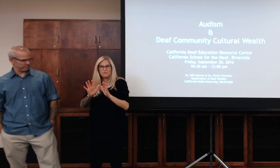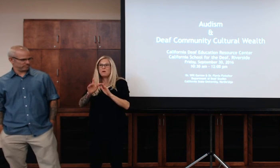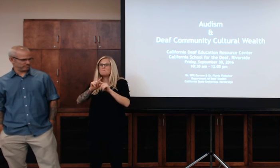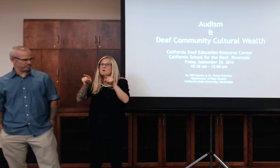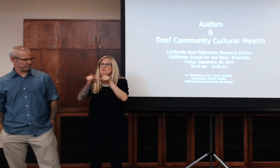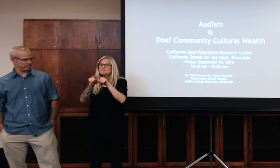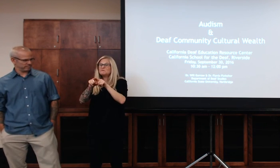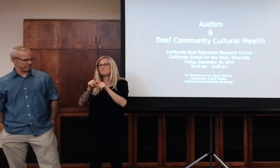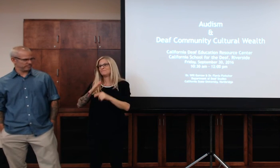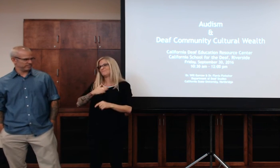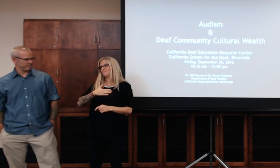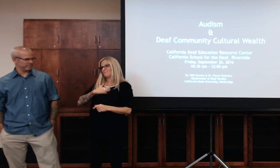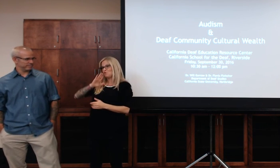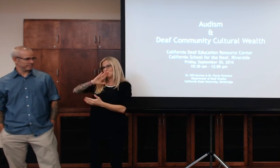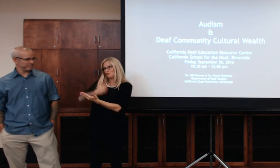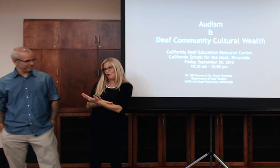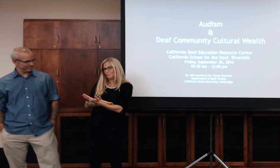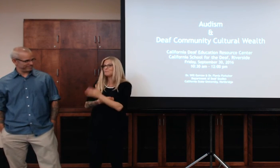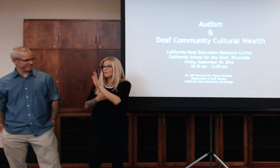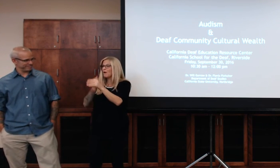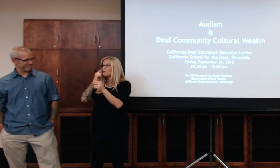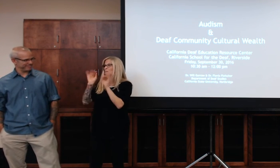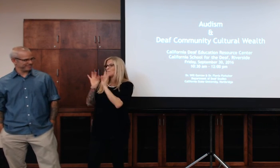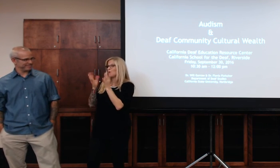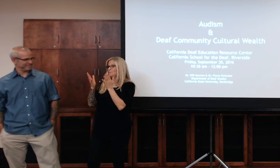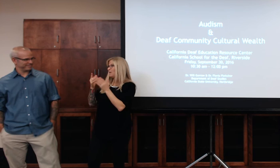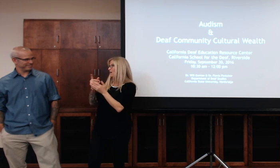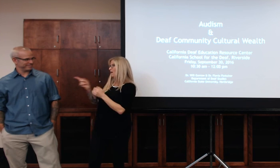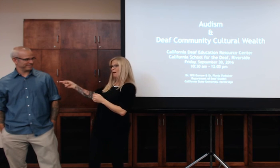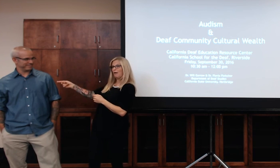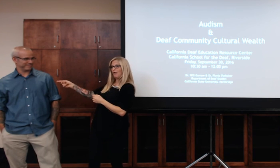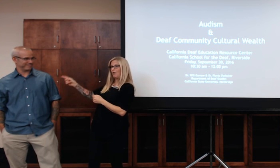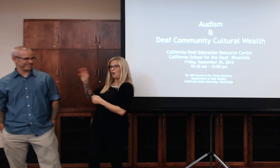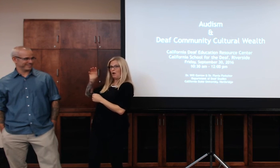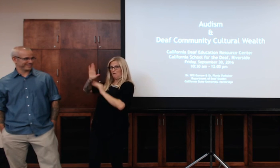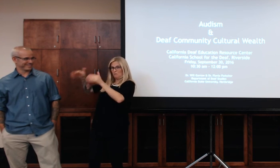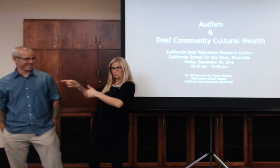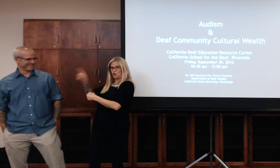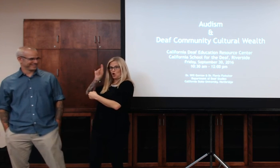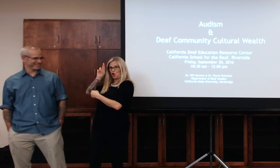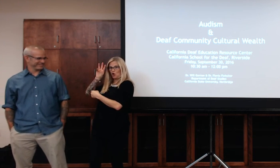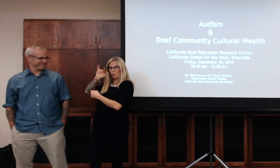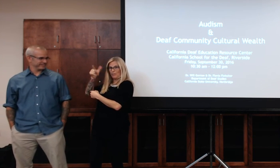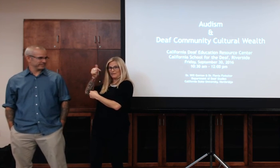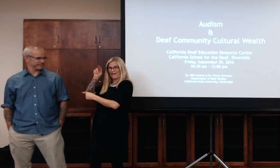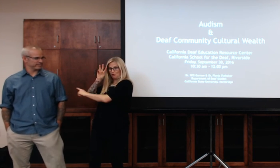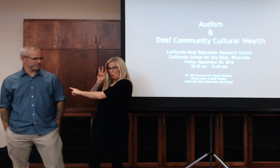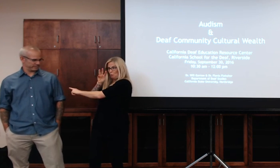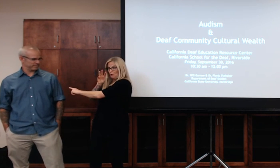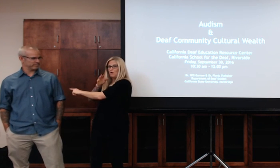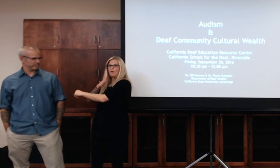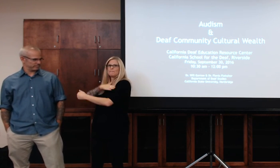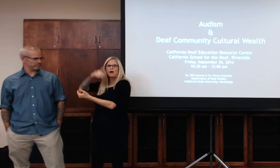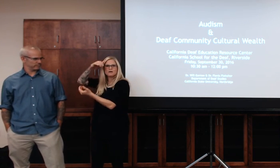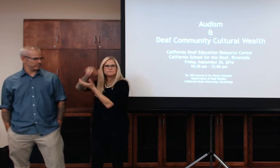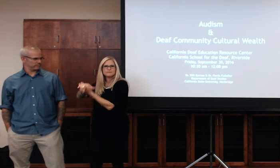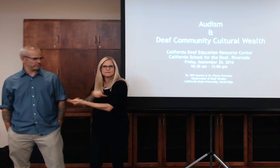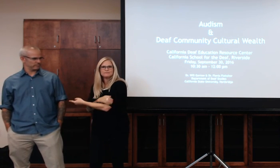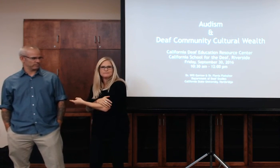family. But also, my daughter, I'd like to mention as well. So we introduced